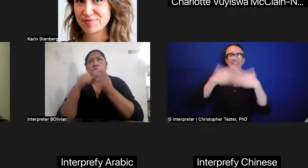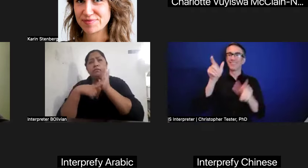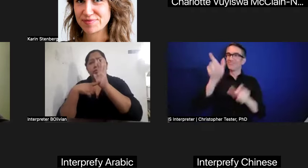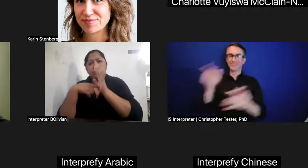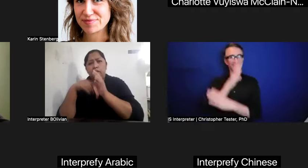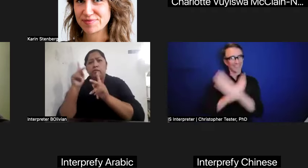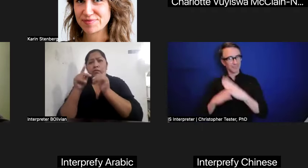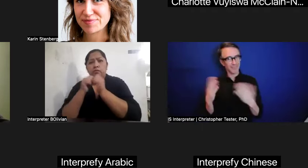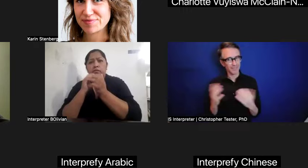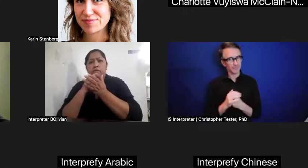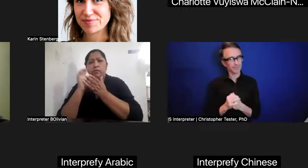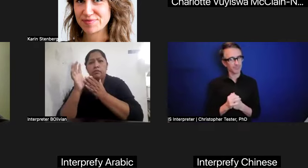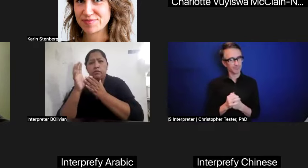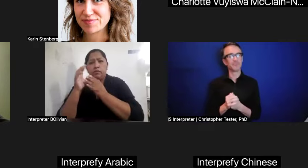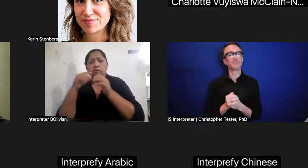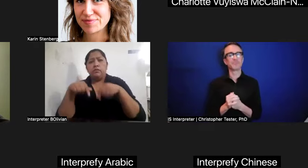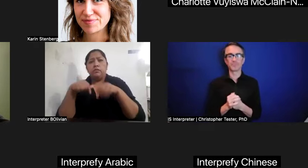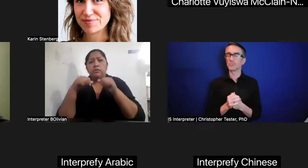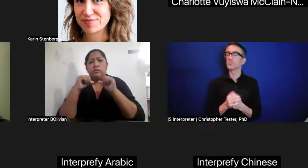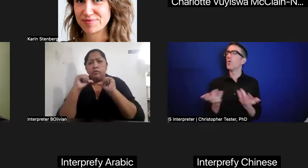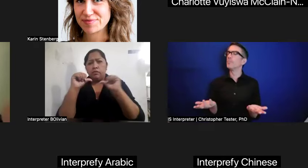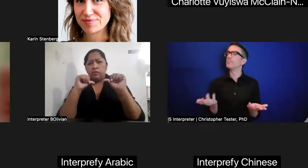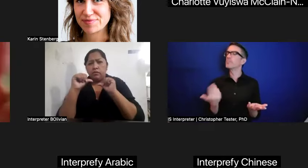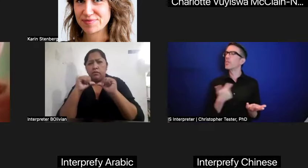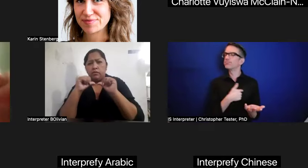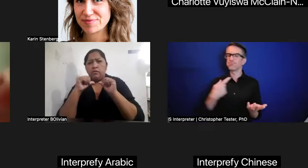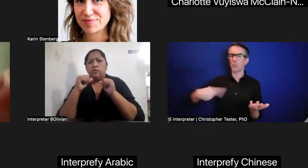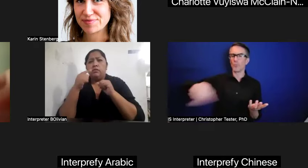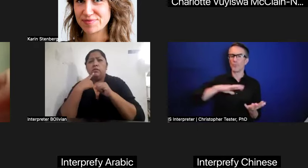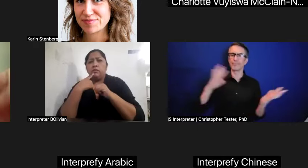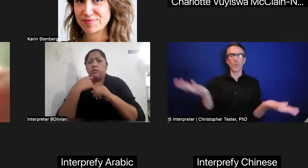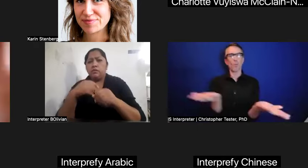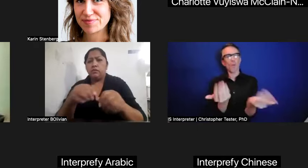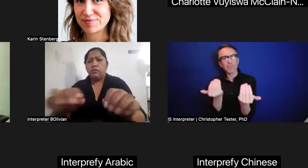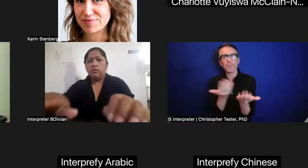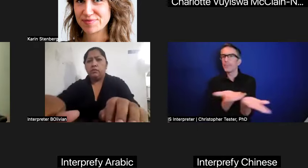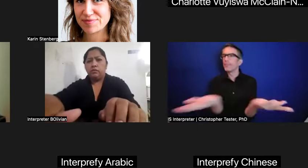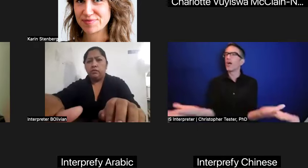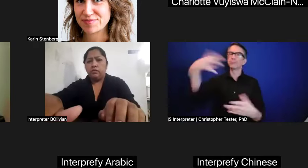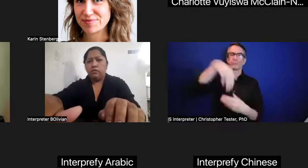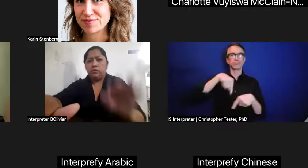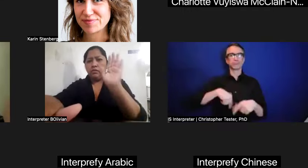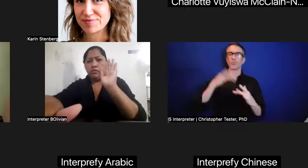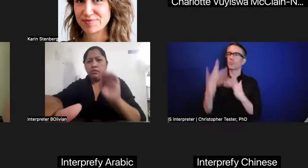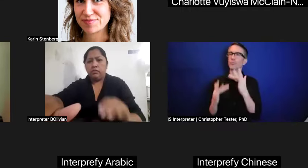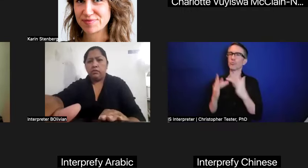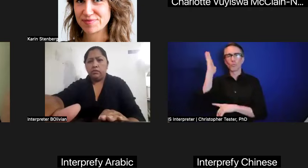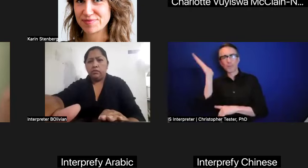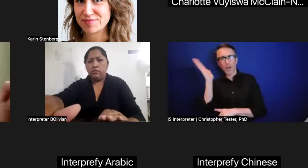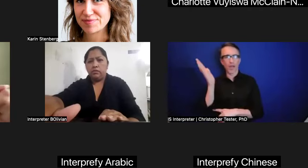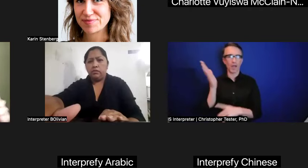We are welcoming you to this webinar, From Cost to Investment, Financing Health Equity for Persons